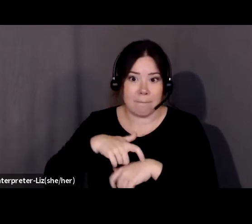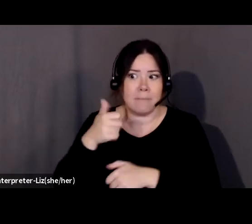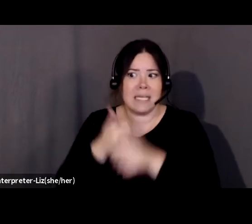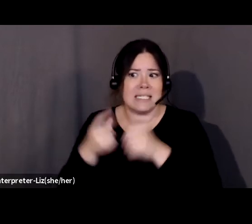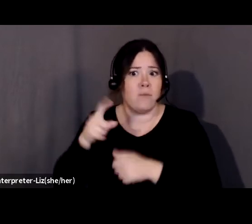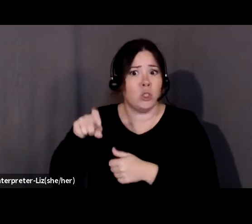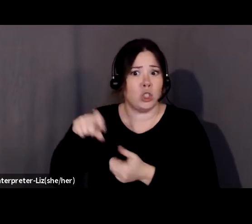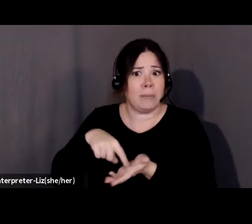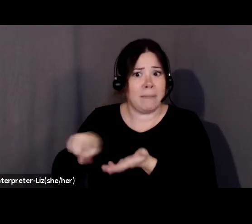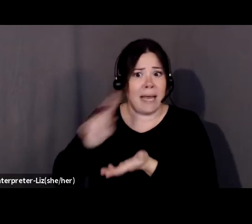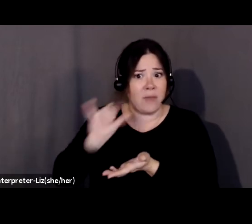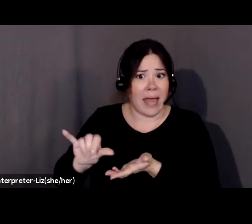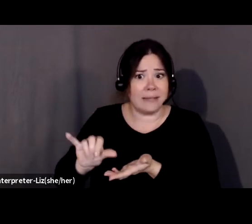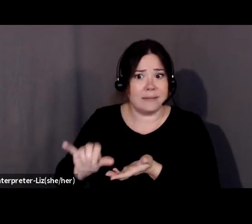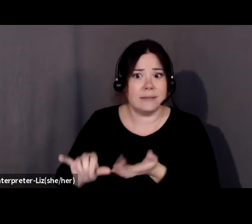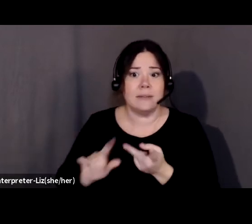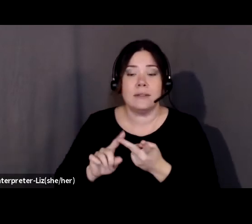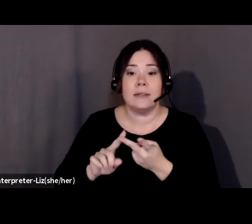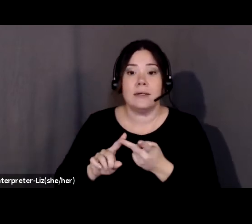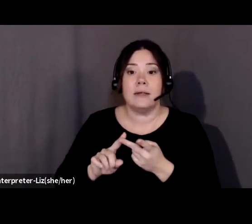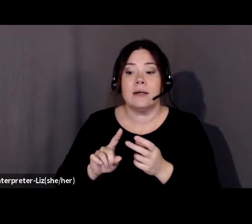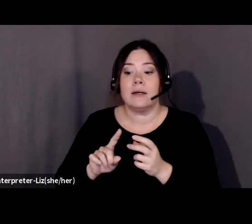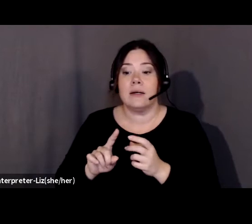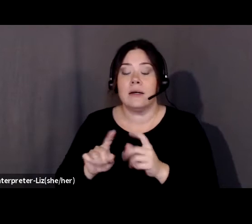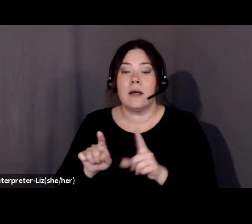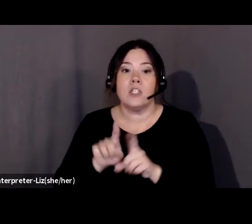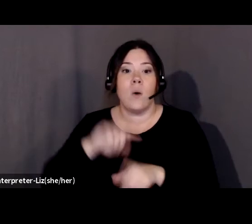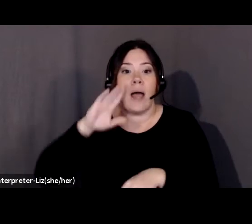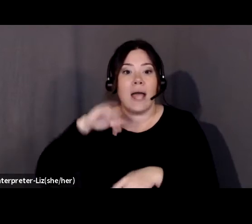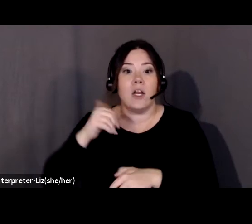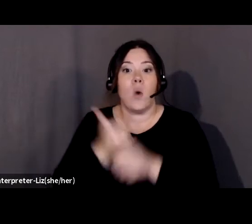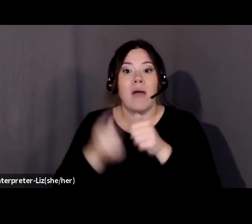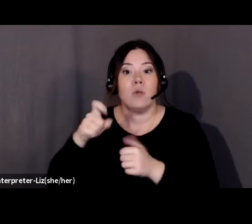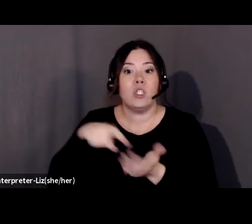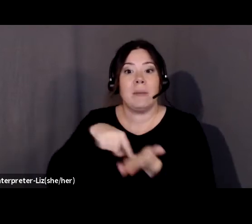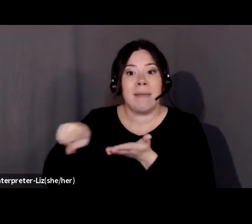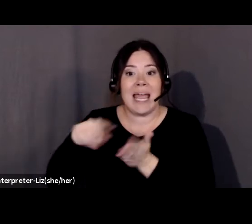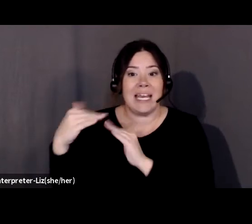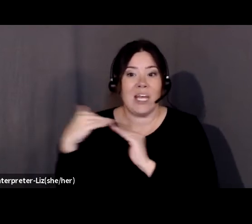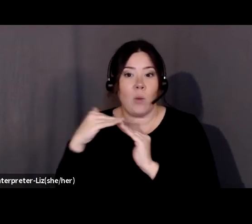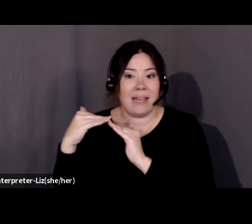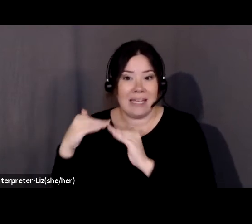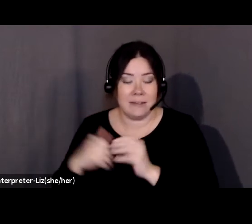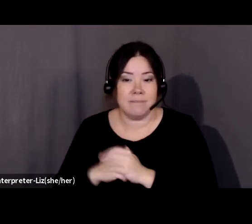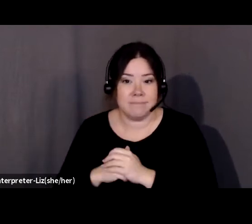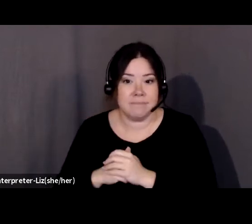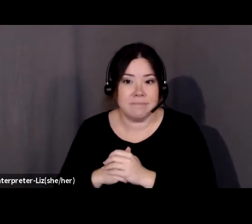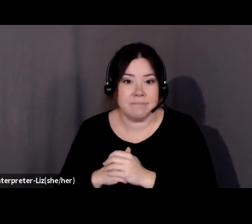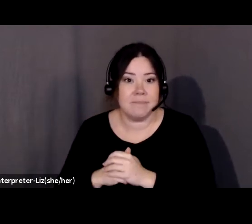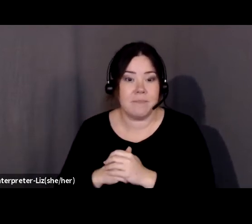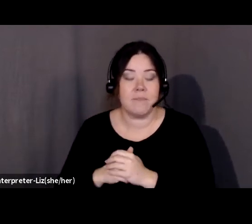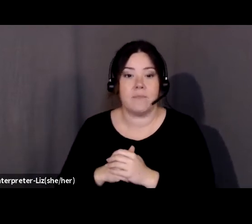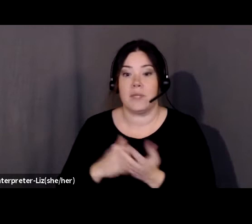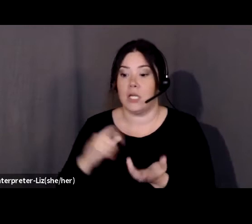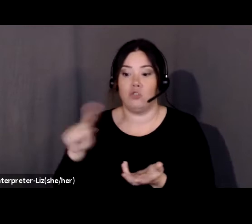be. And I also was of the mindset that everybody should be paid equally. Just because somebody